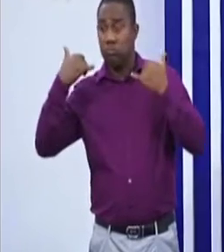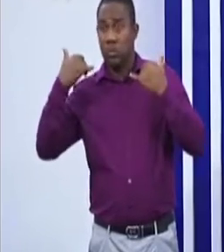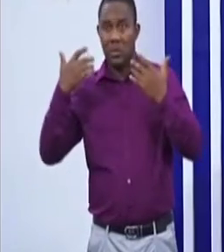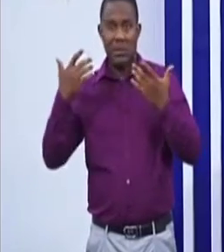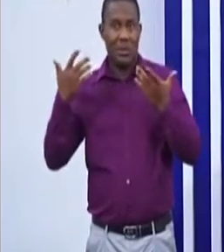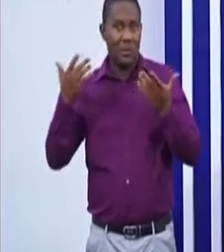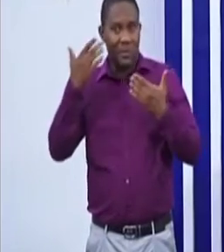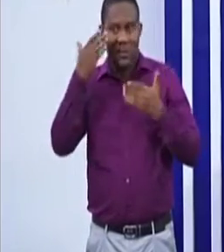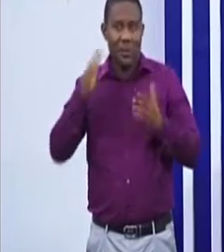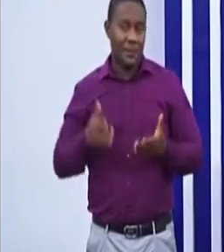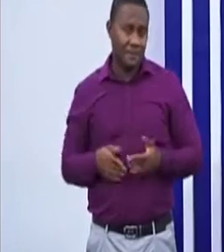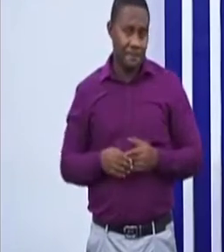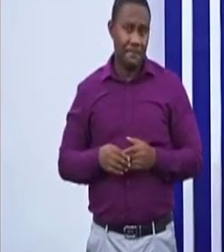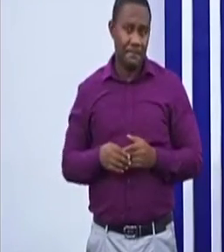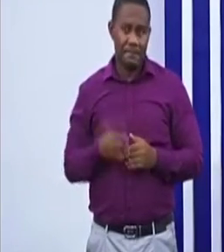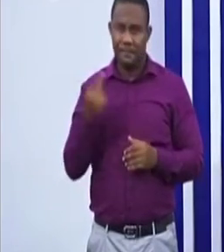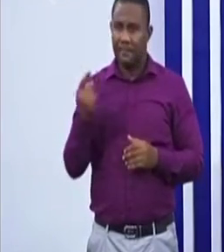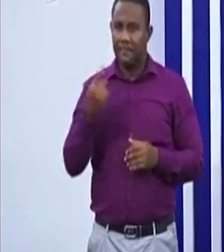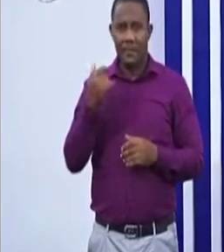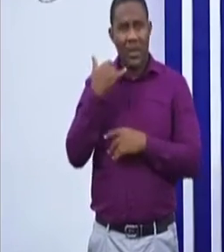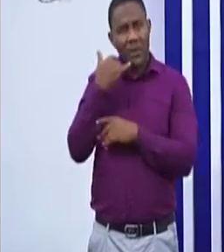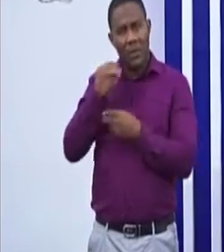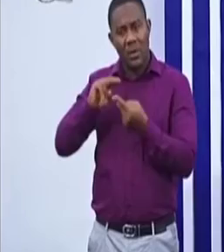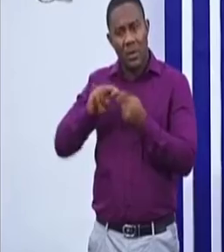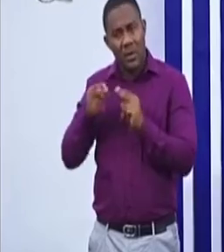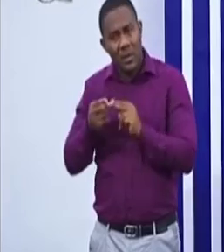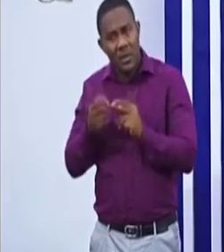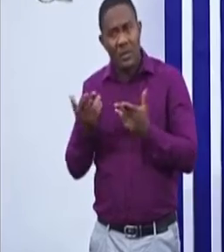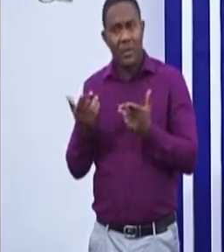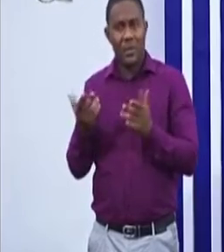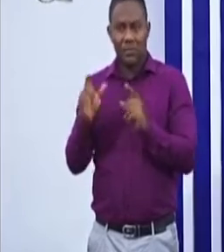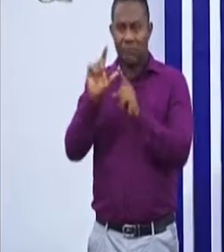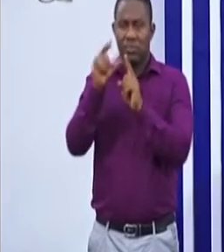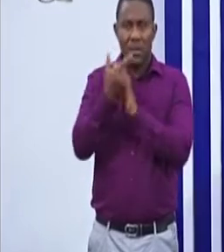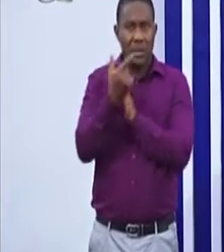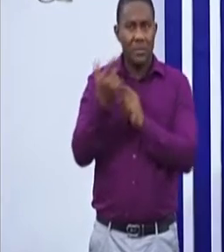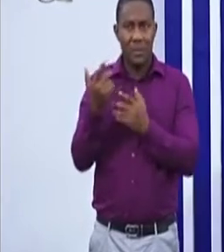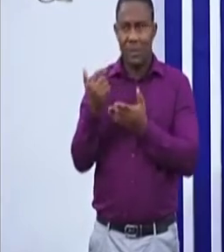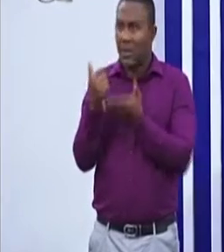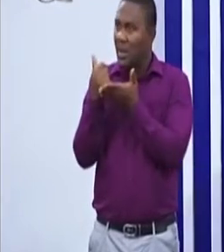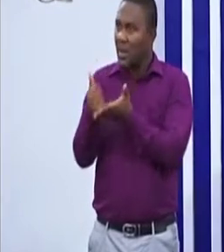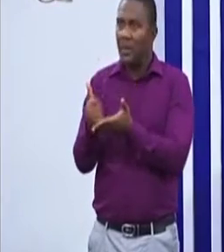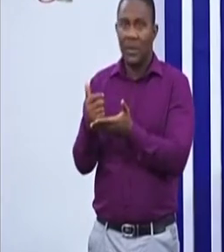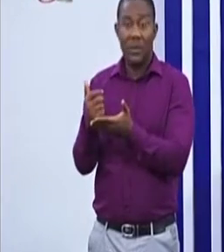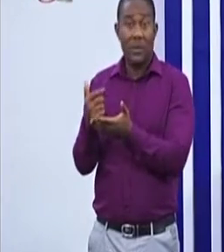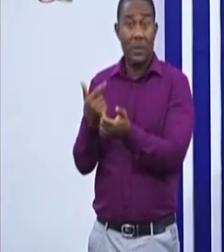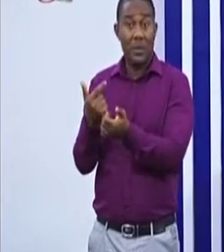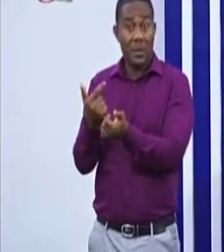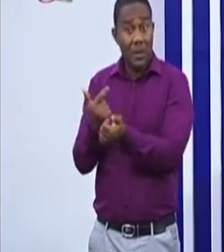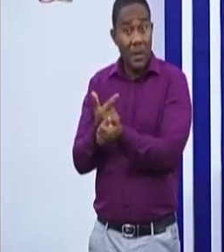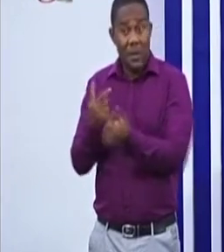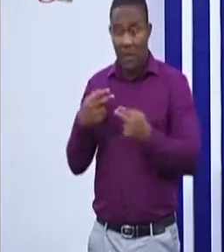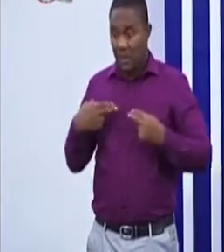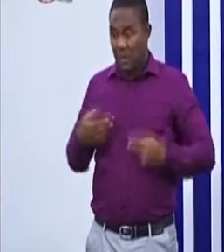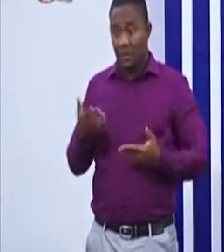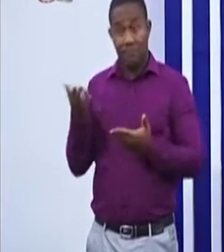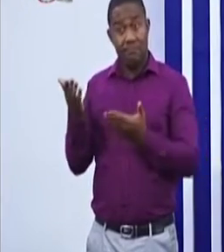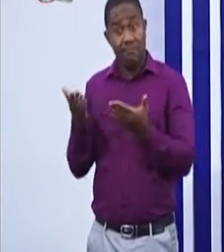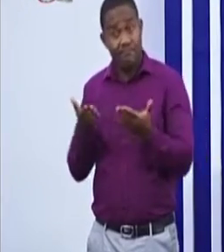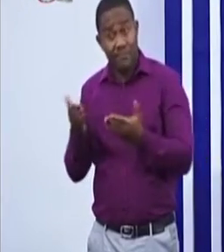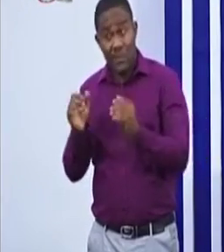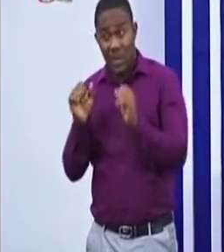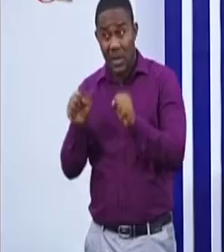just using the phone numbers and the locations to be able to assist the Ghana Health Service track